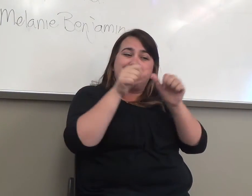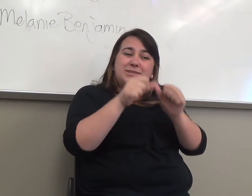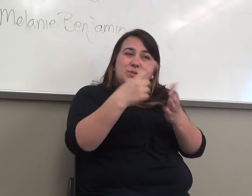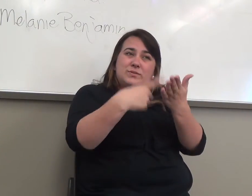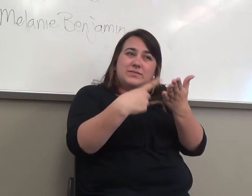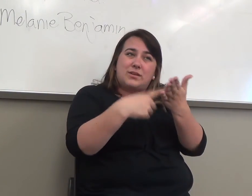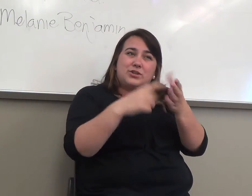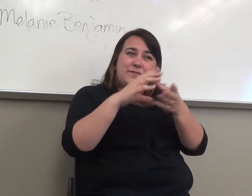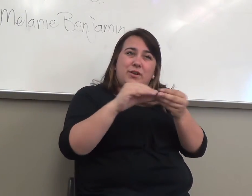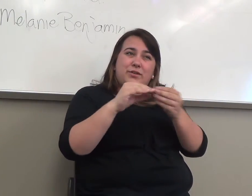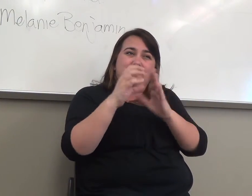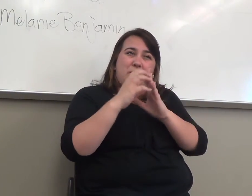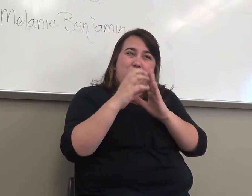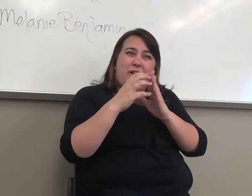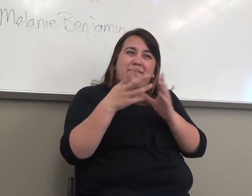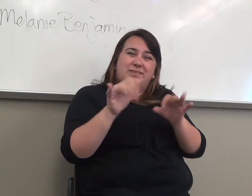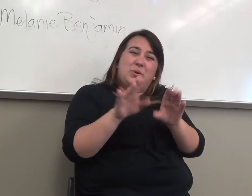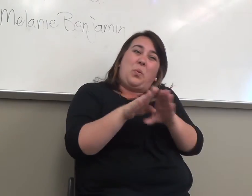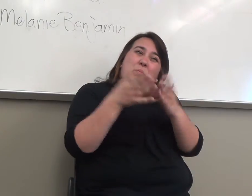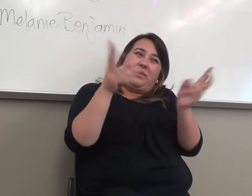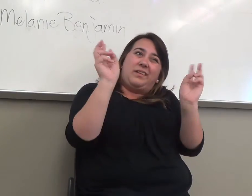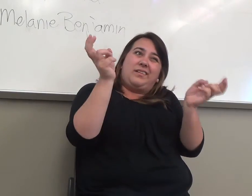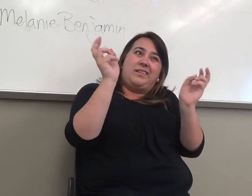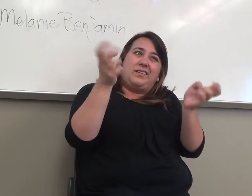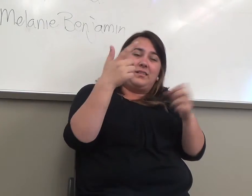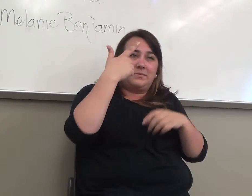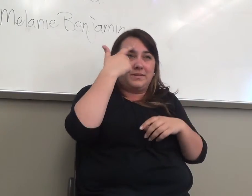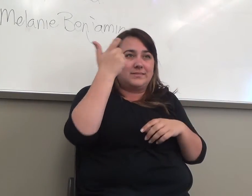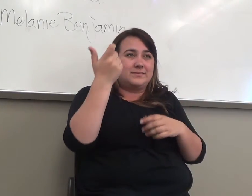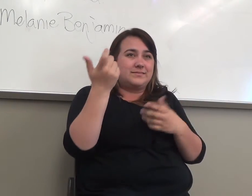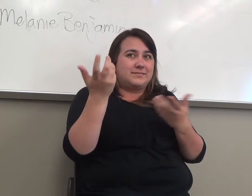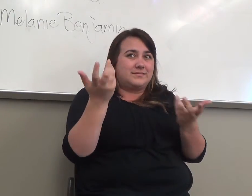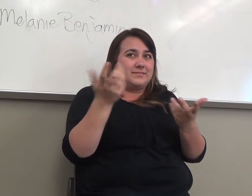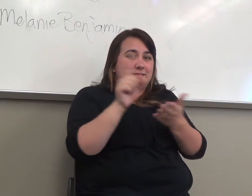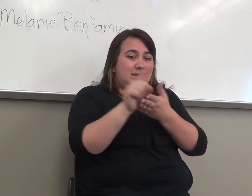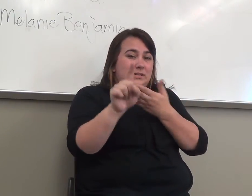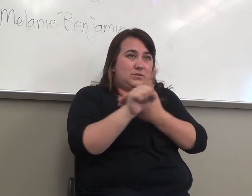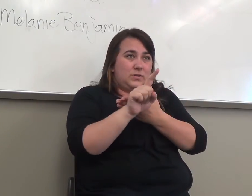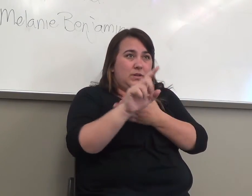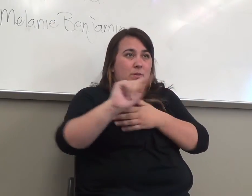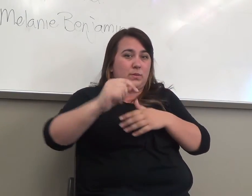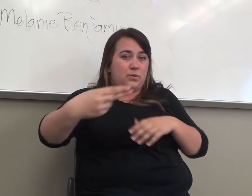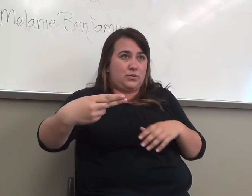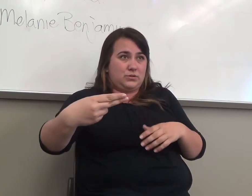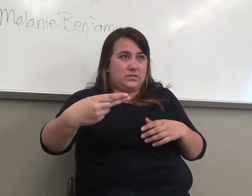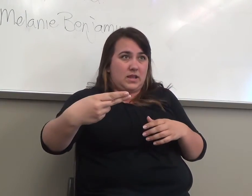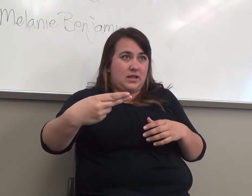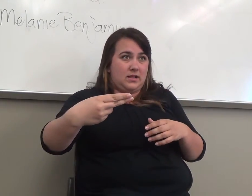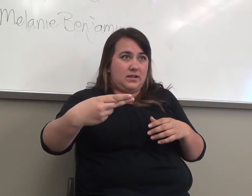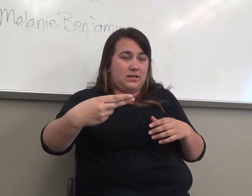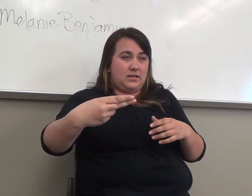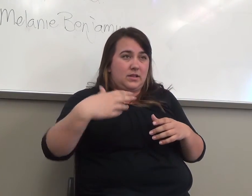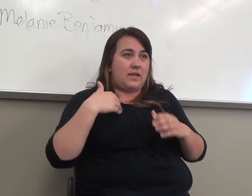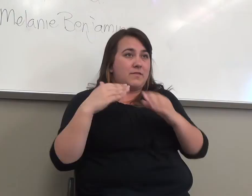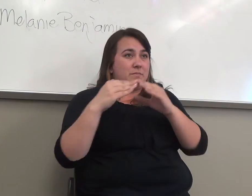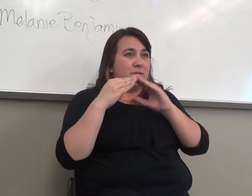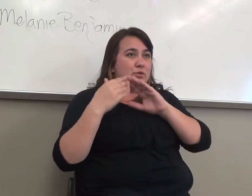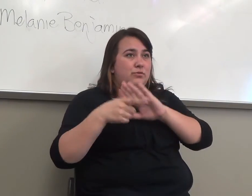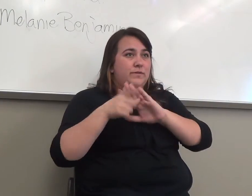narrative paragraphs, because a week from today already we have peer review.